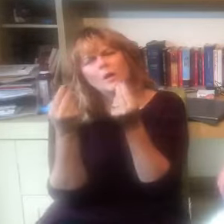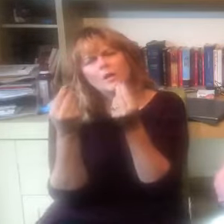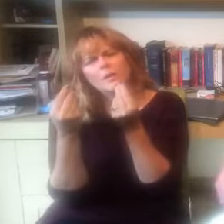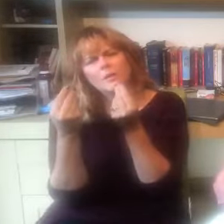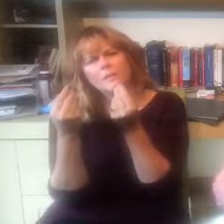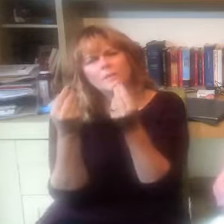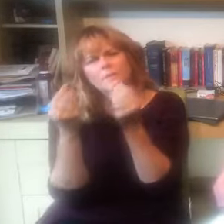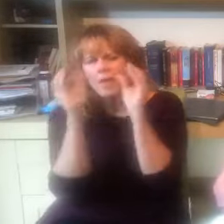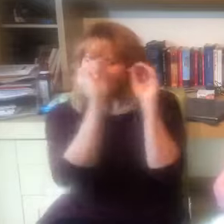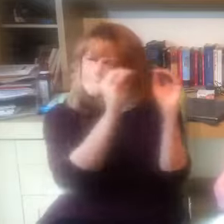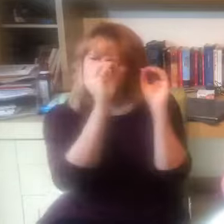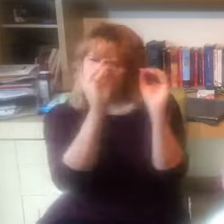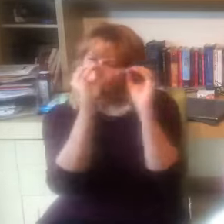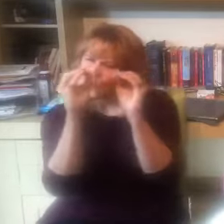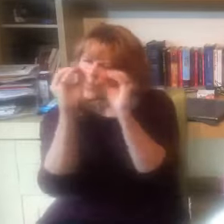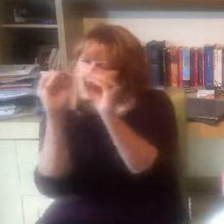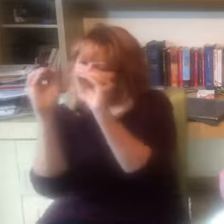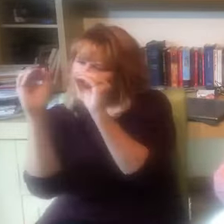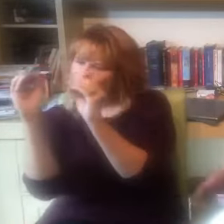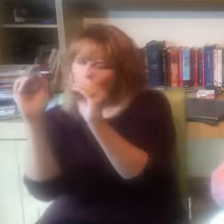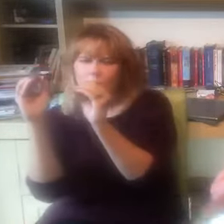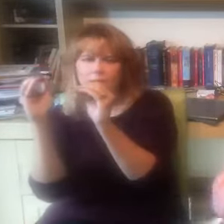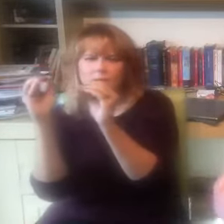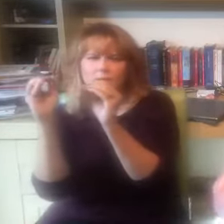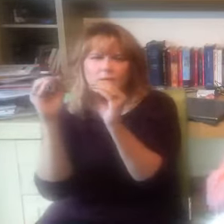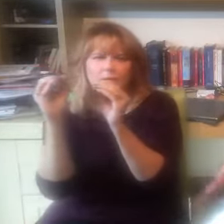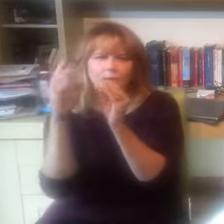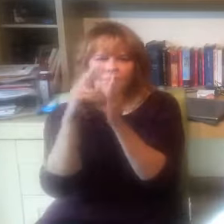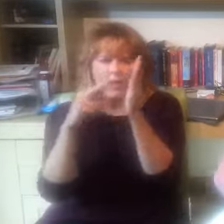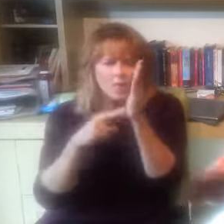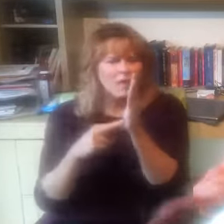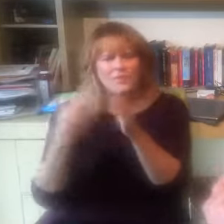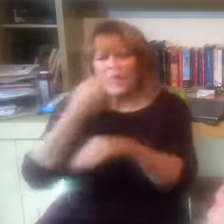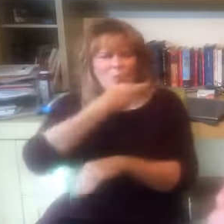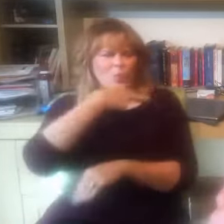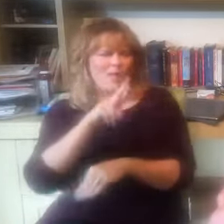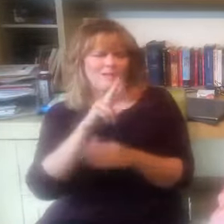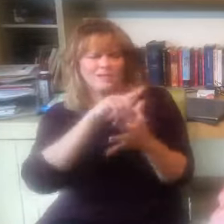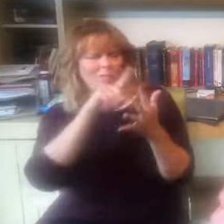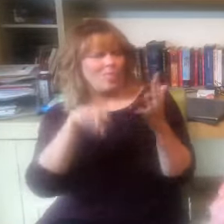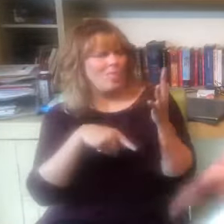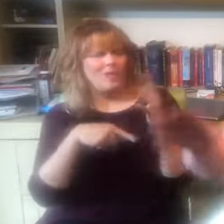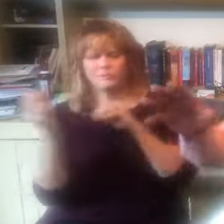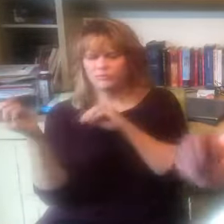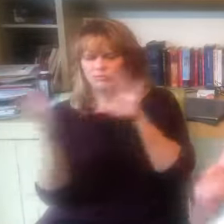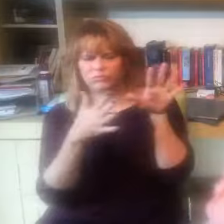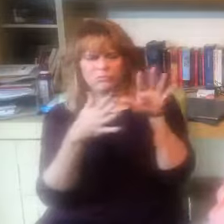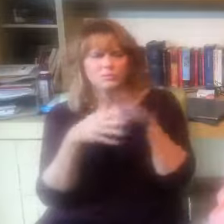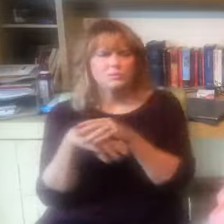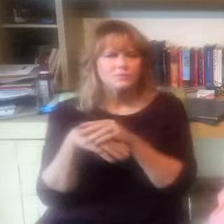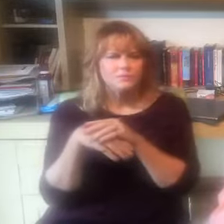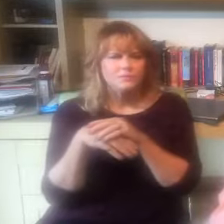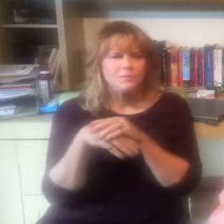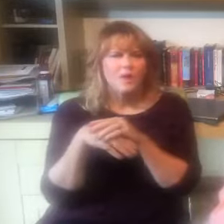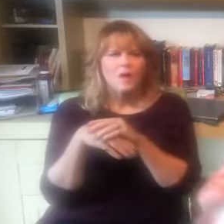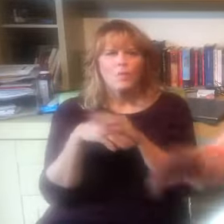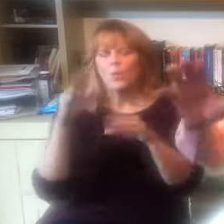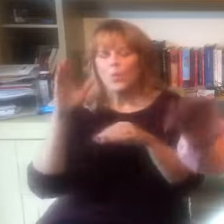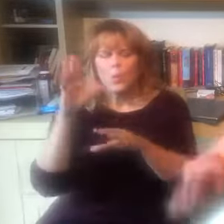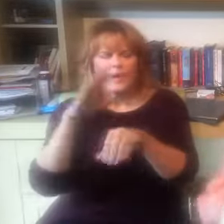was devoted to preaching this principle. We made all this other stuff. Religion made all this other stuff. We made altar